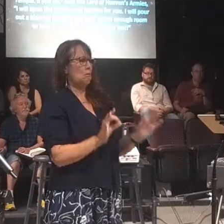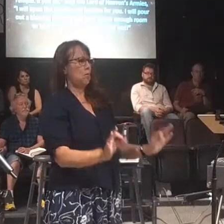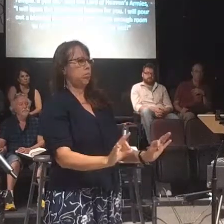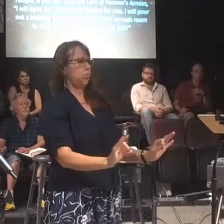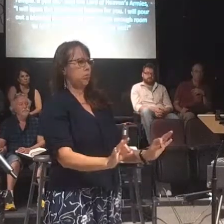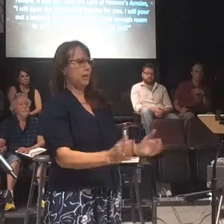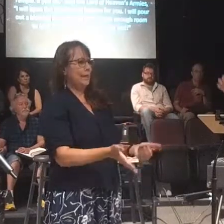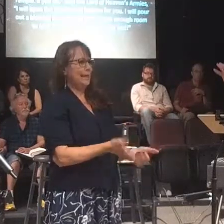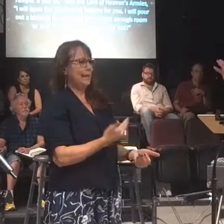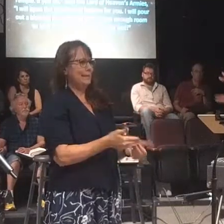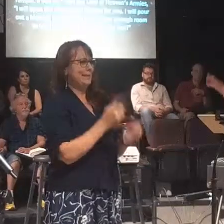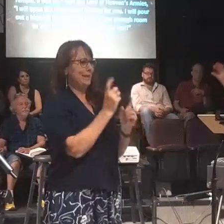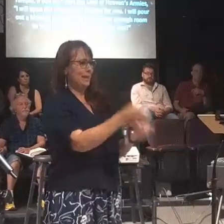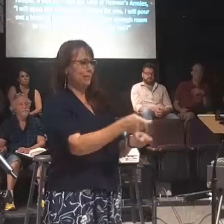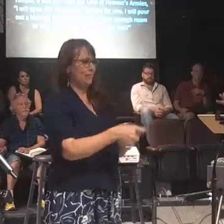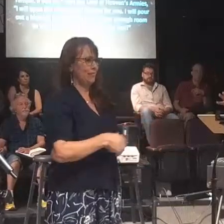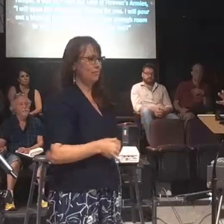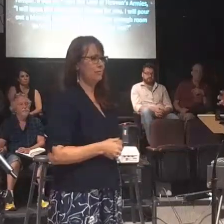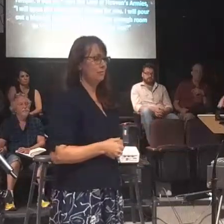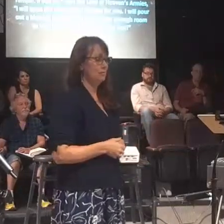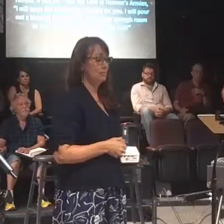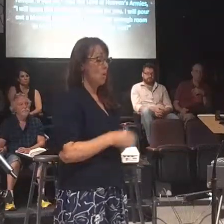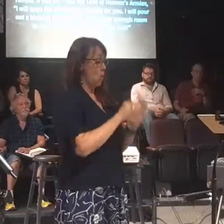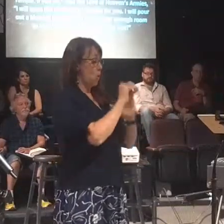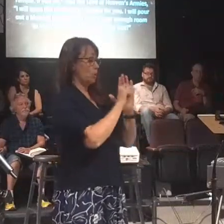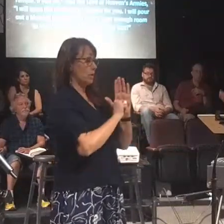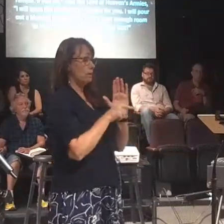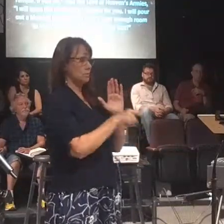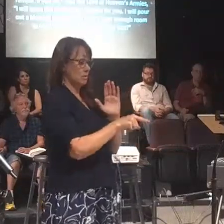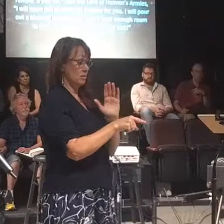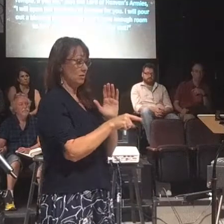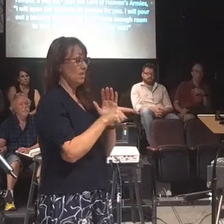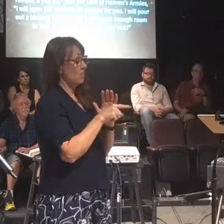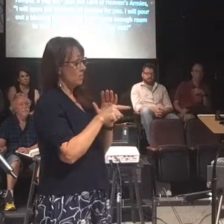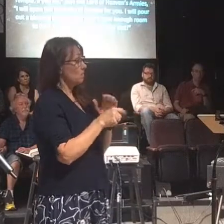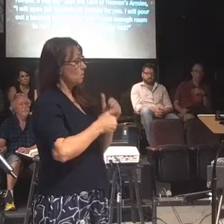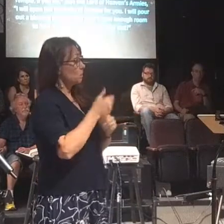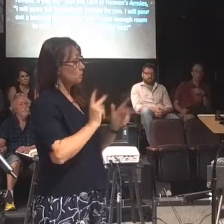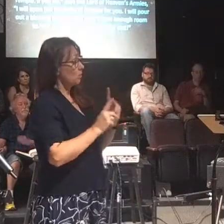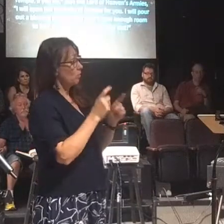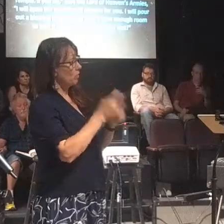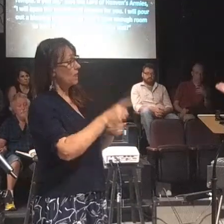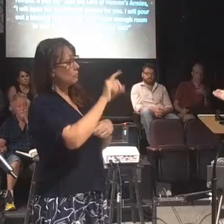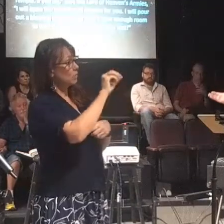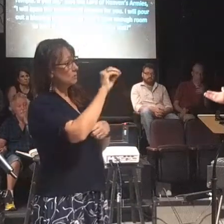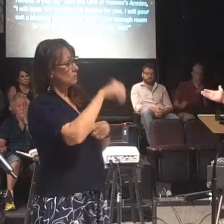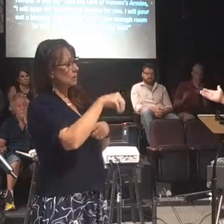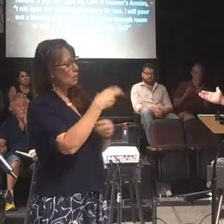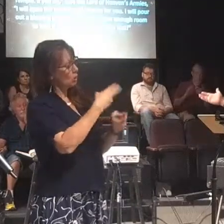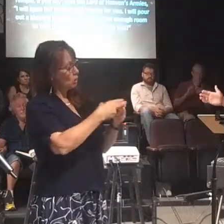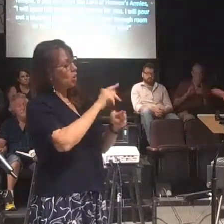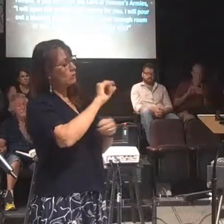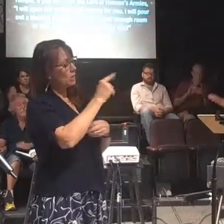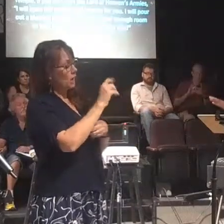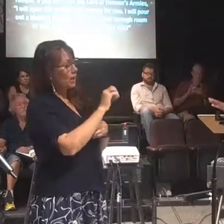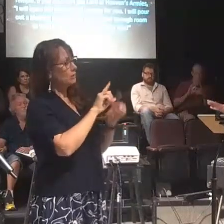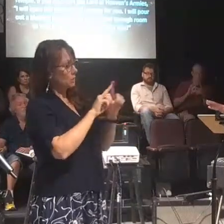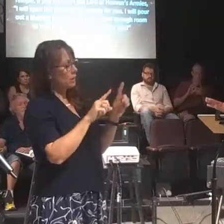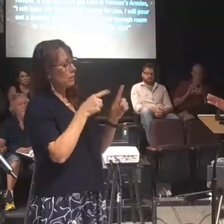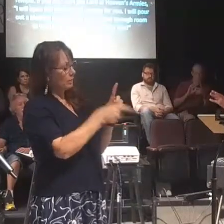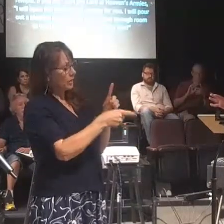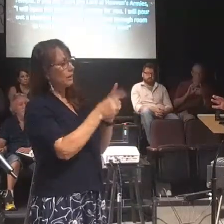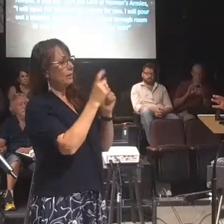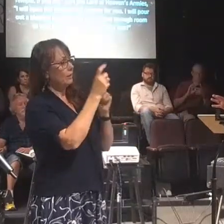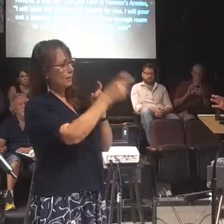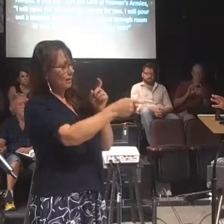Even in the Old Testament, if you start going through all the records, they actually gave closer to 20%. They called it tithe, but it was 20% plus of what they had, even in the